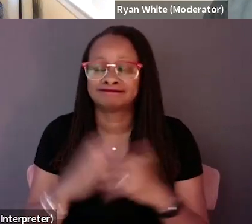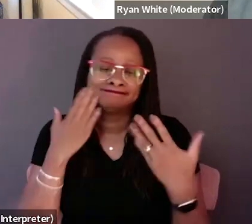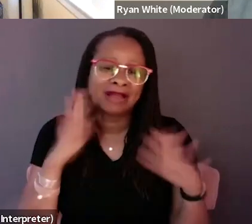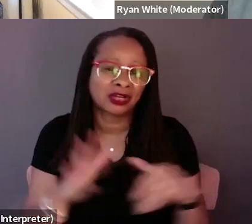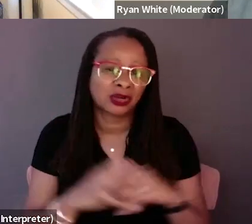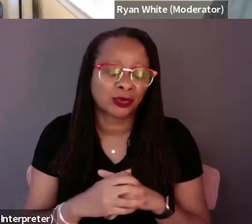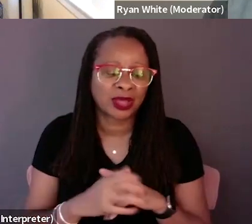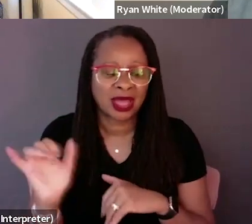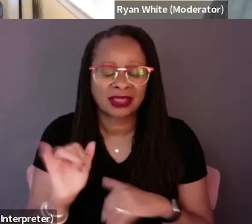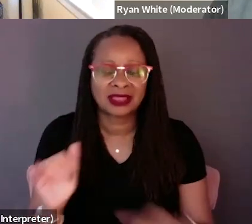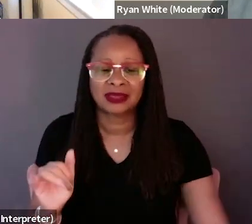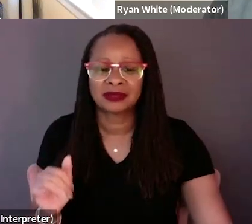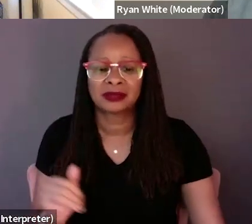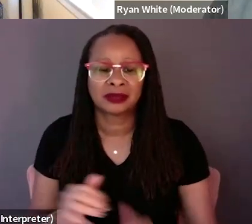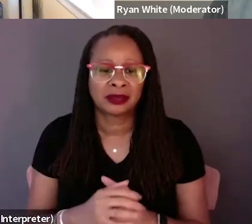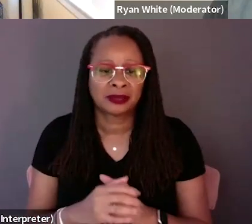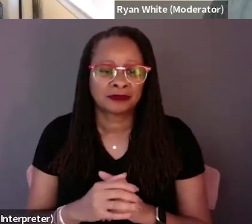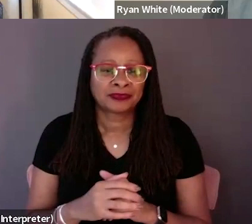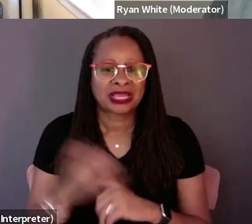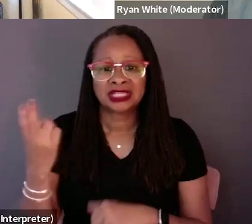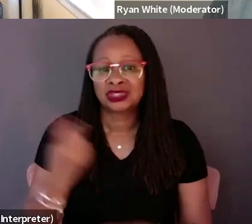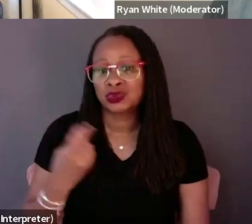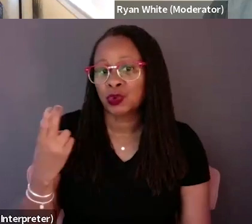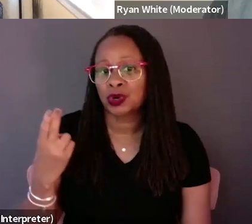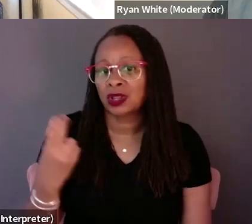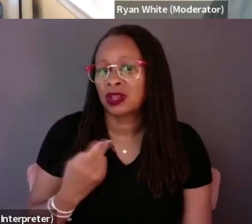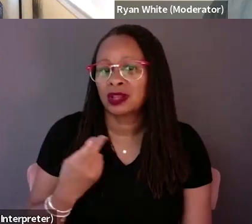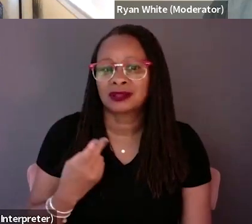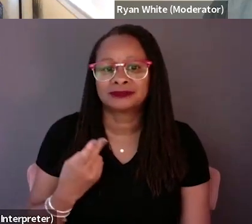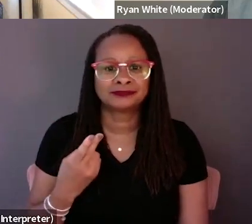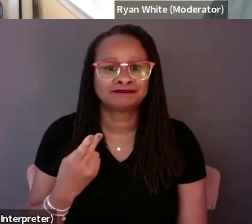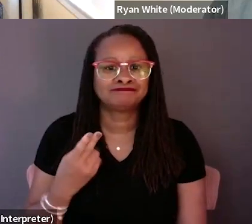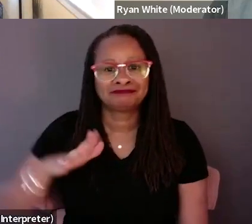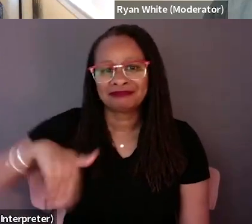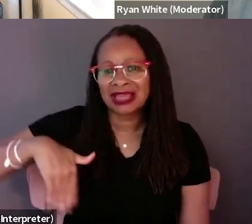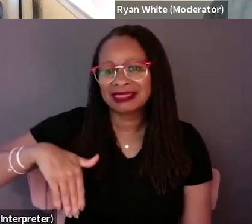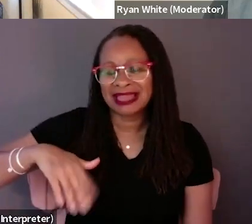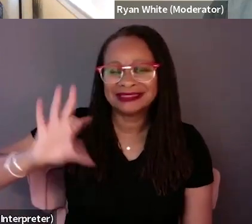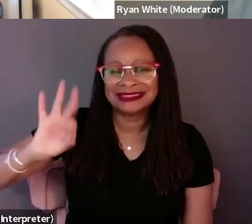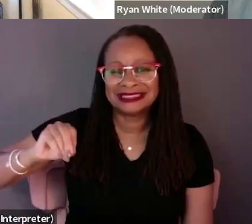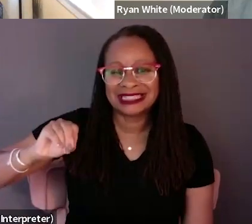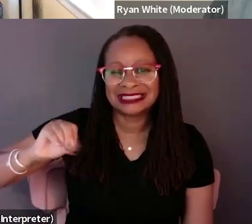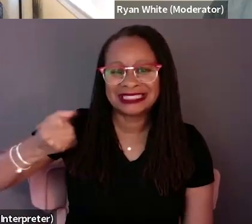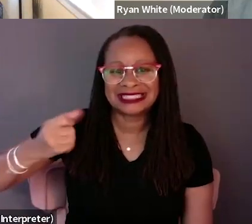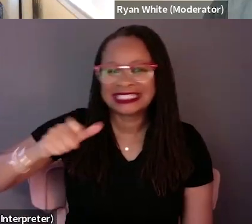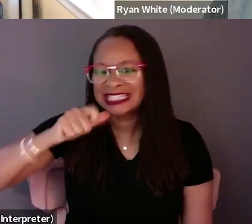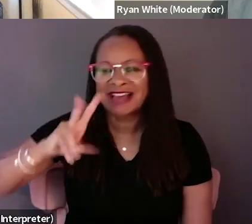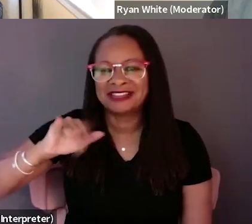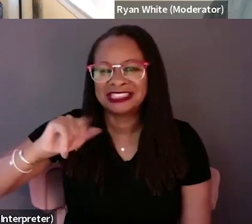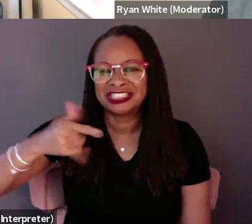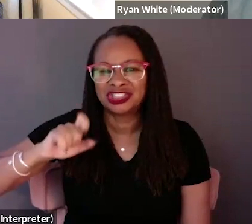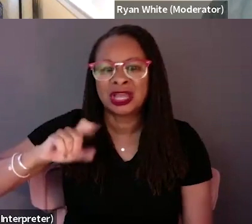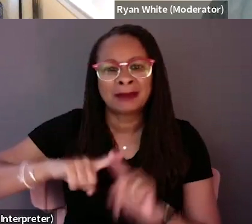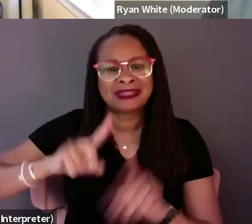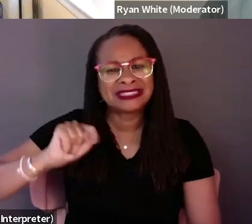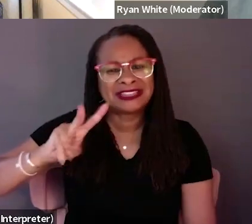I don't know, it's a little bit of a historical, the late 90s isn't exactly vintage, but TV